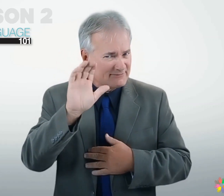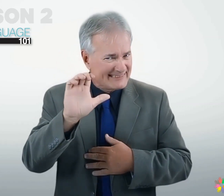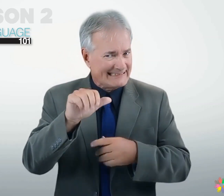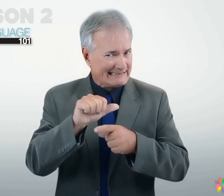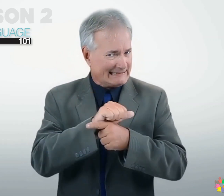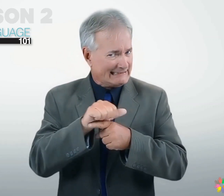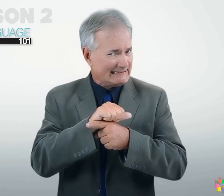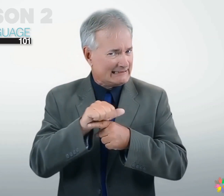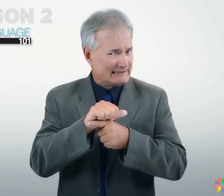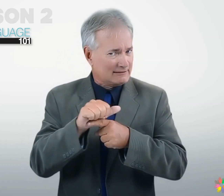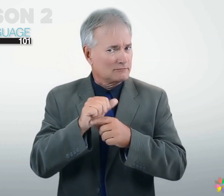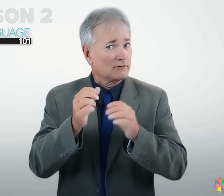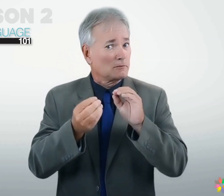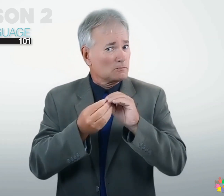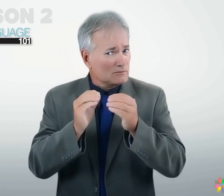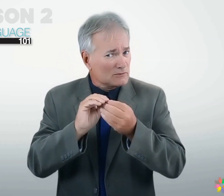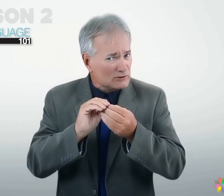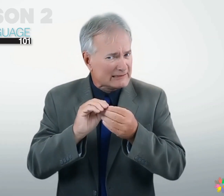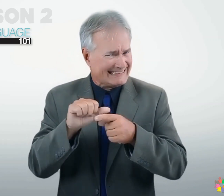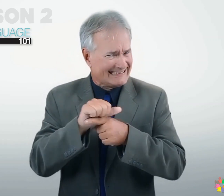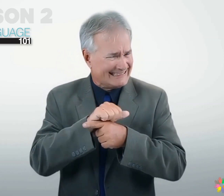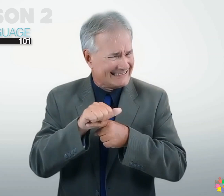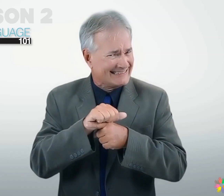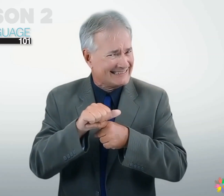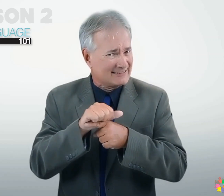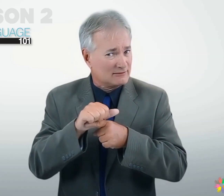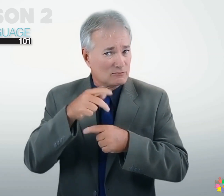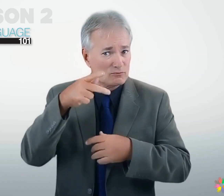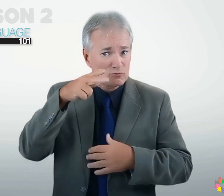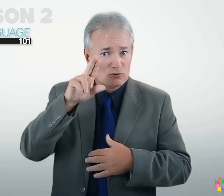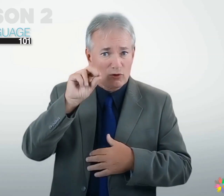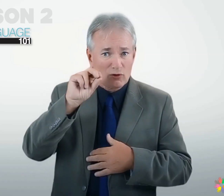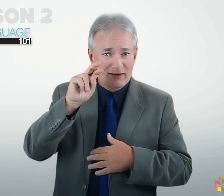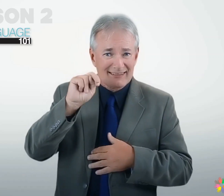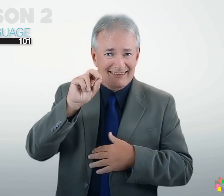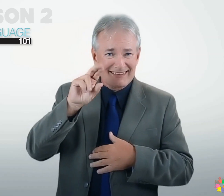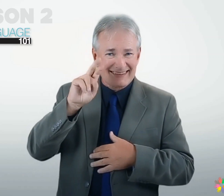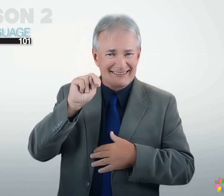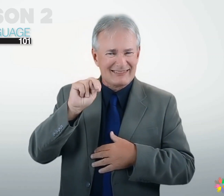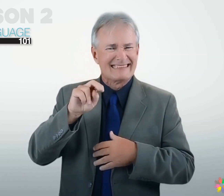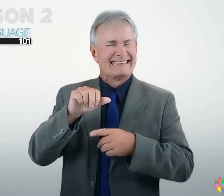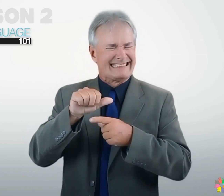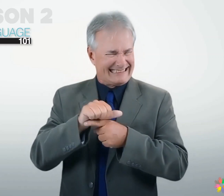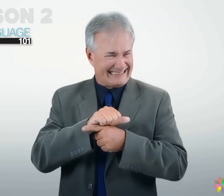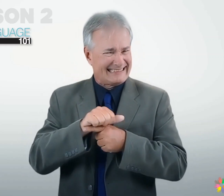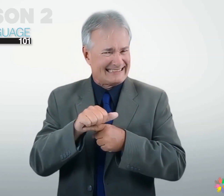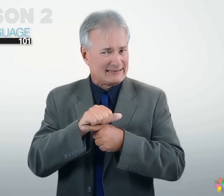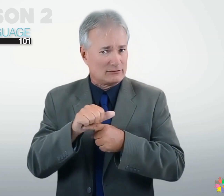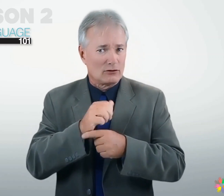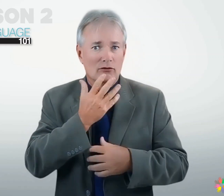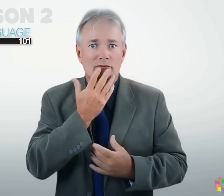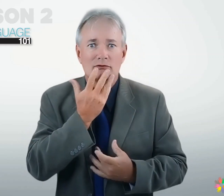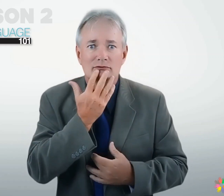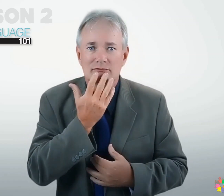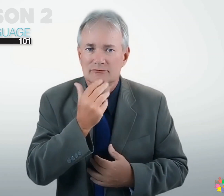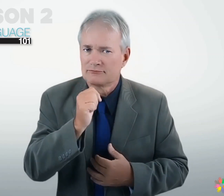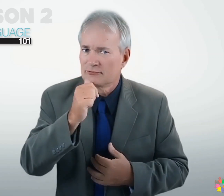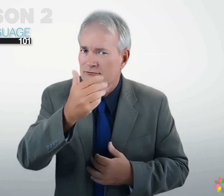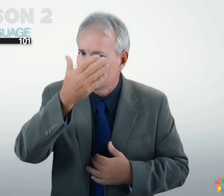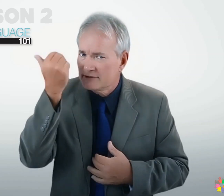until then, keep practicing your ABCs. Keep working on those numbers. And don't forget the pronouns. Keep at it.